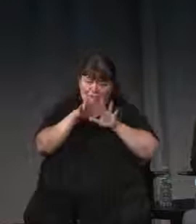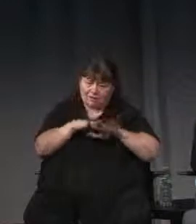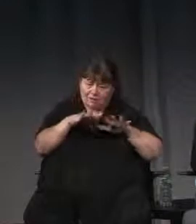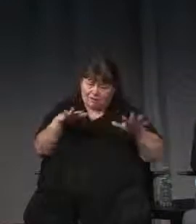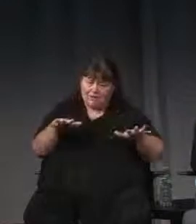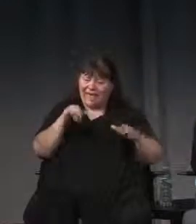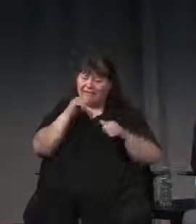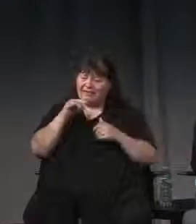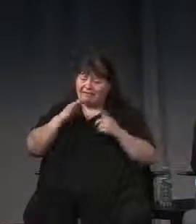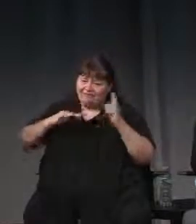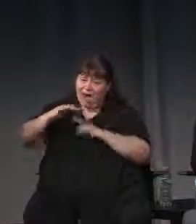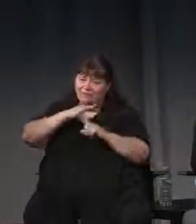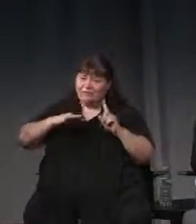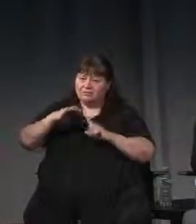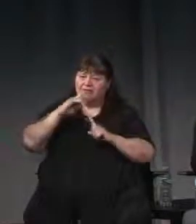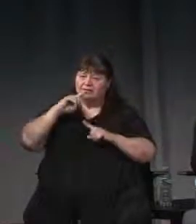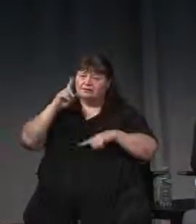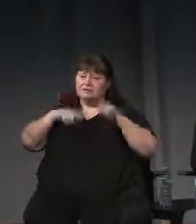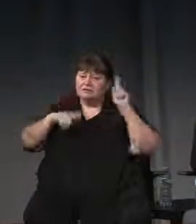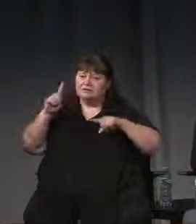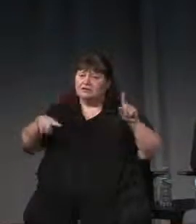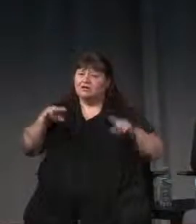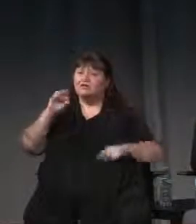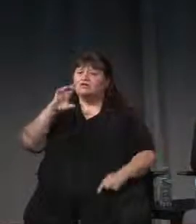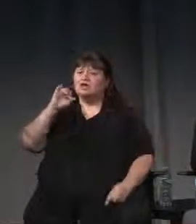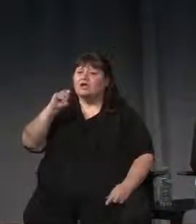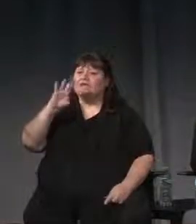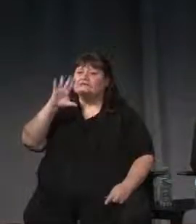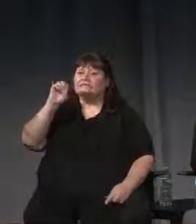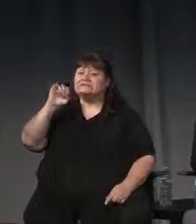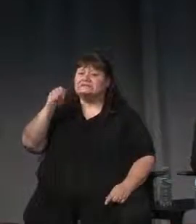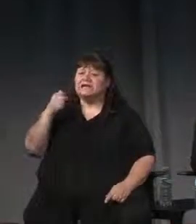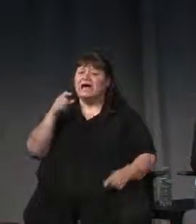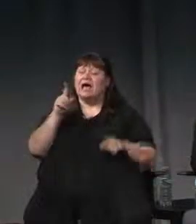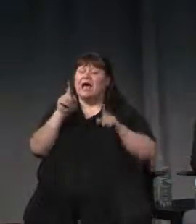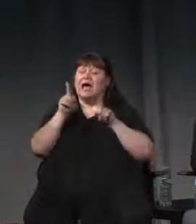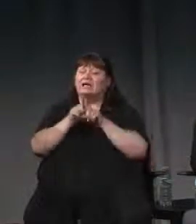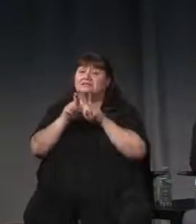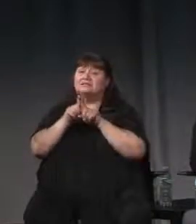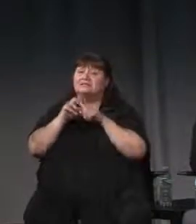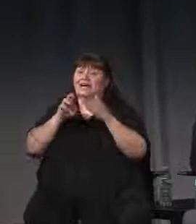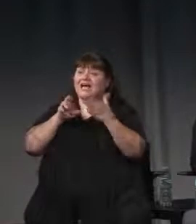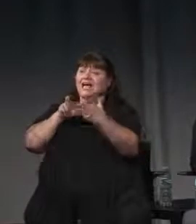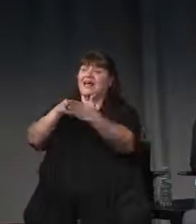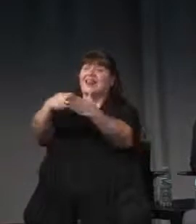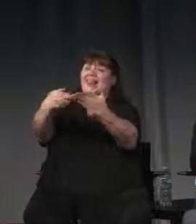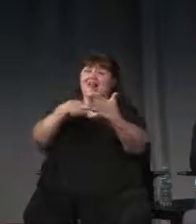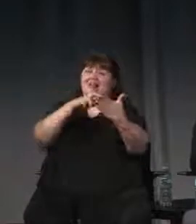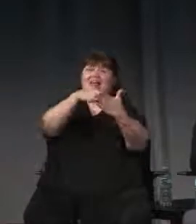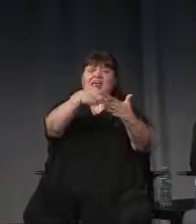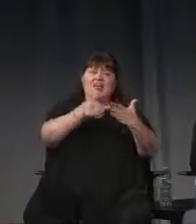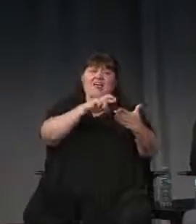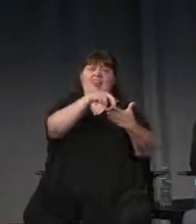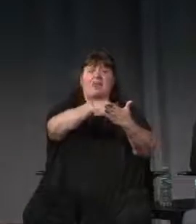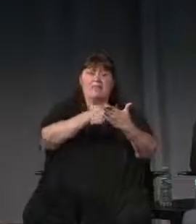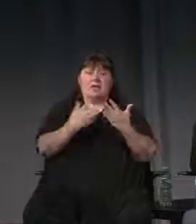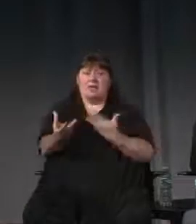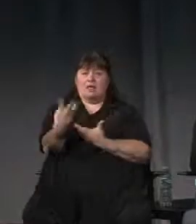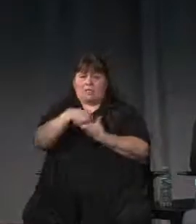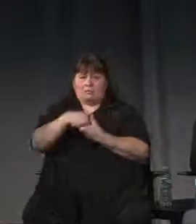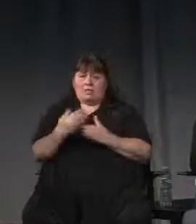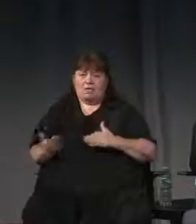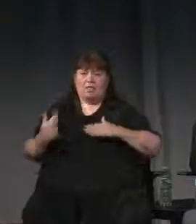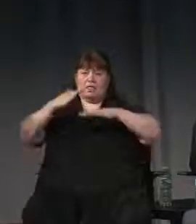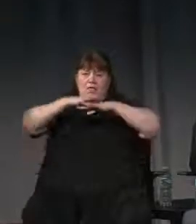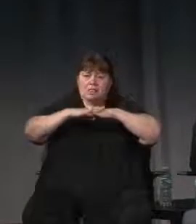environment is going to have particular resonant frequencies, and it's a consequence of the reflections that those resonances will then get imparted